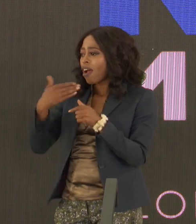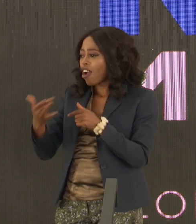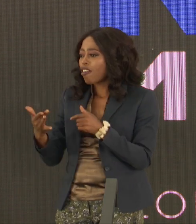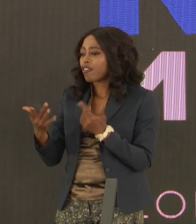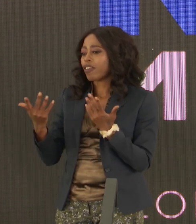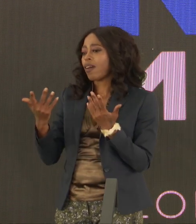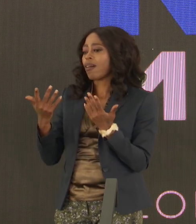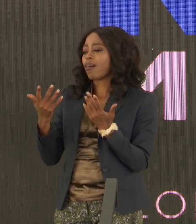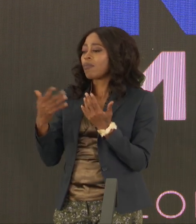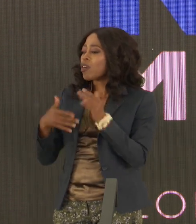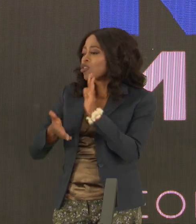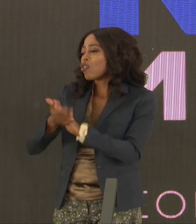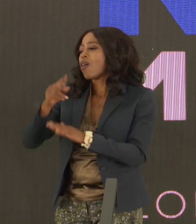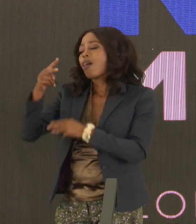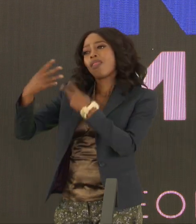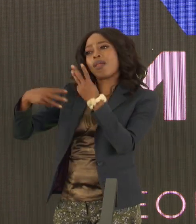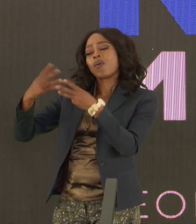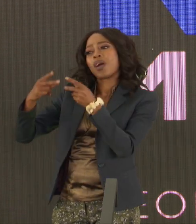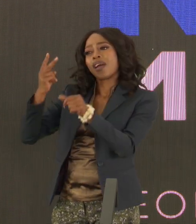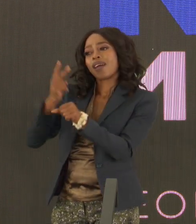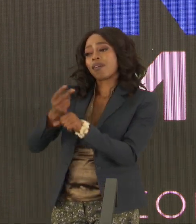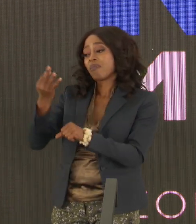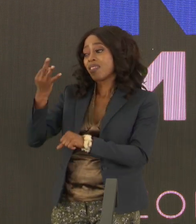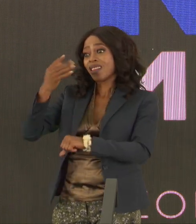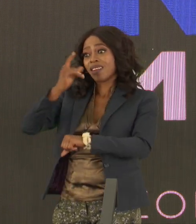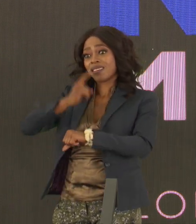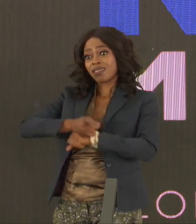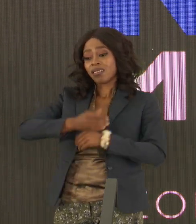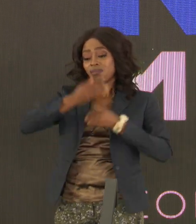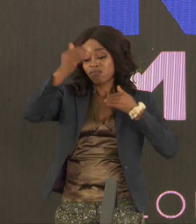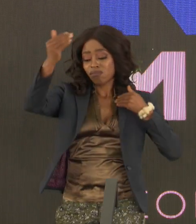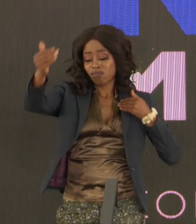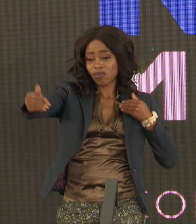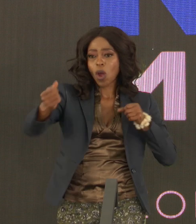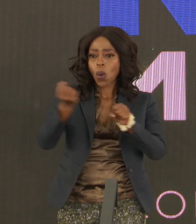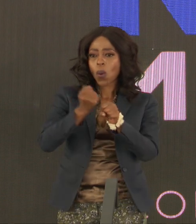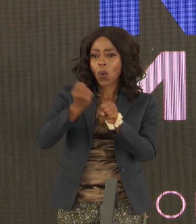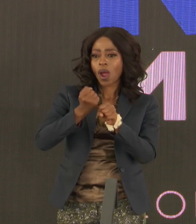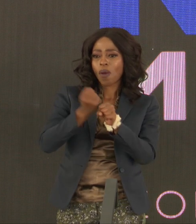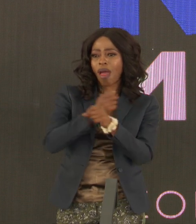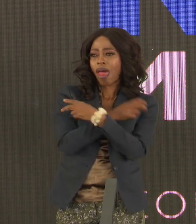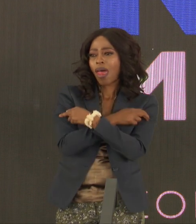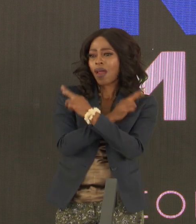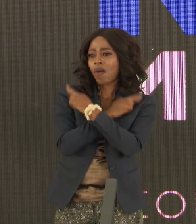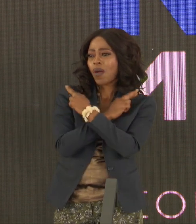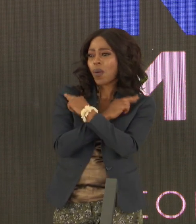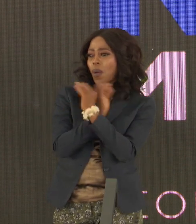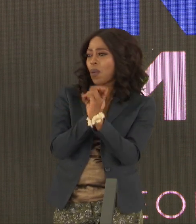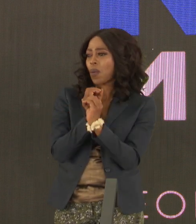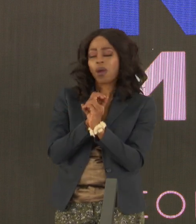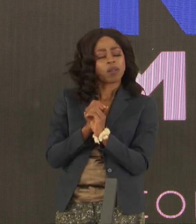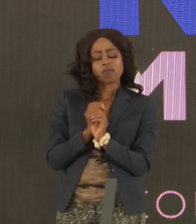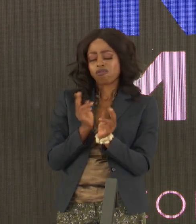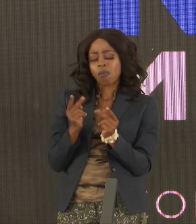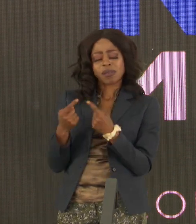at the end of that shift and work 3 days flat. That's